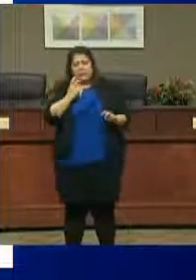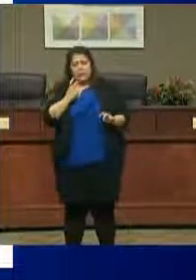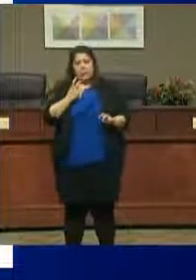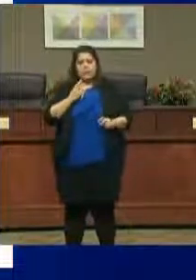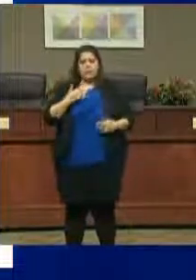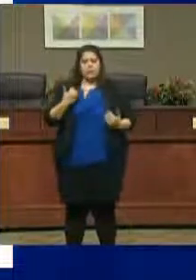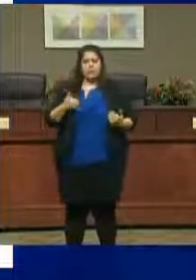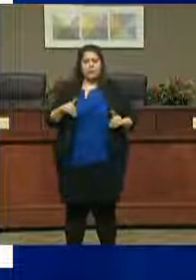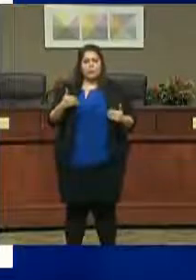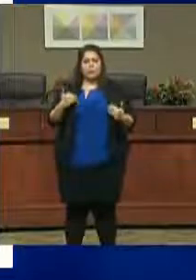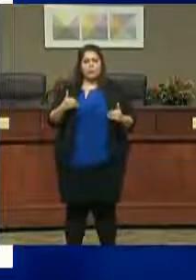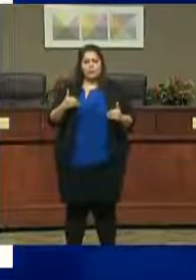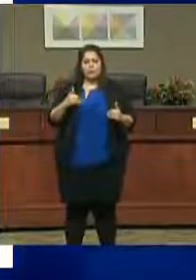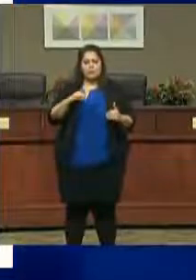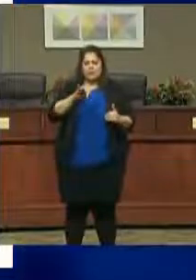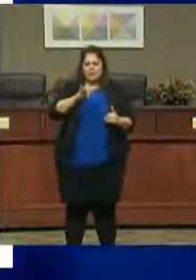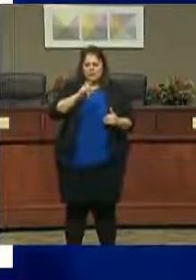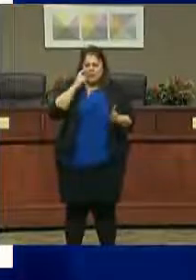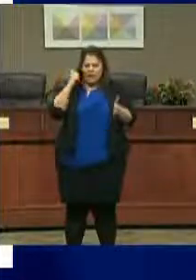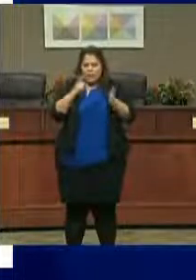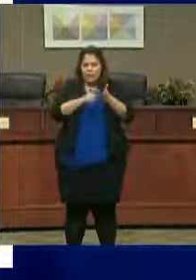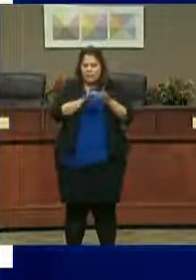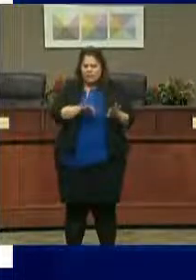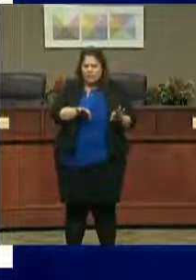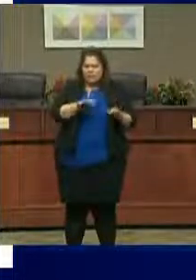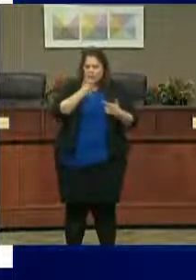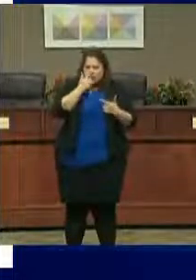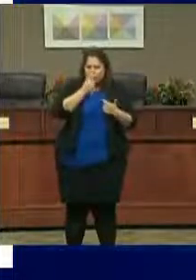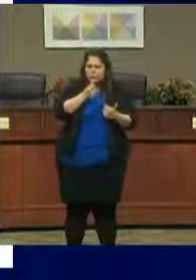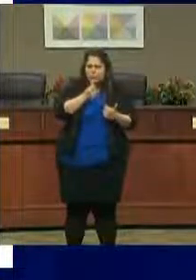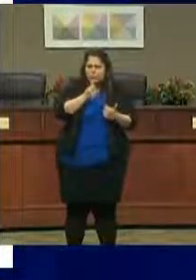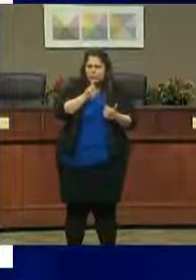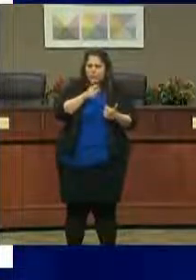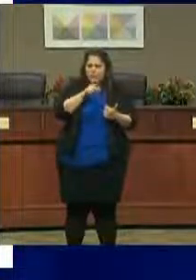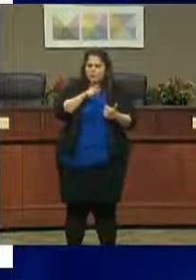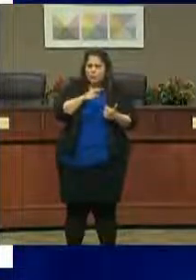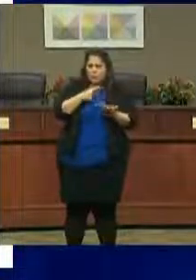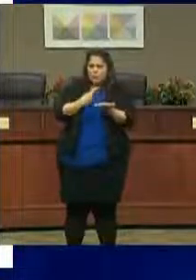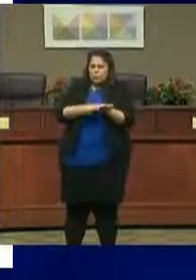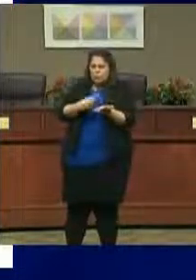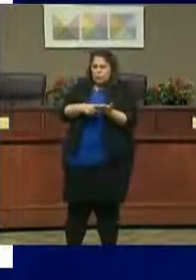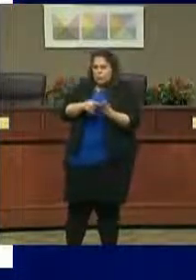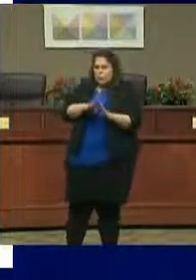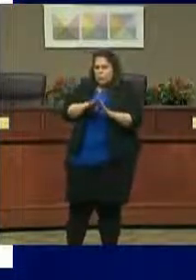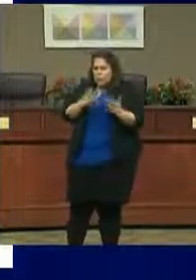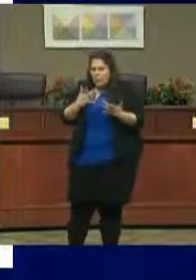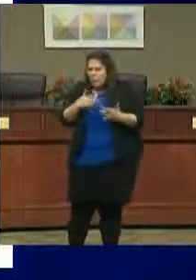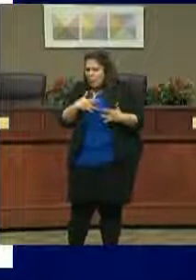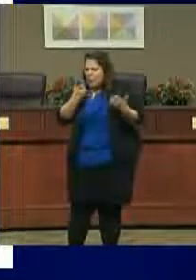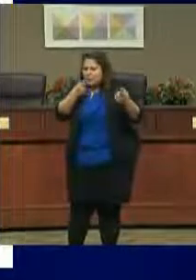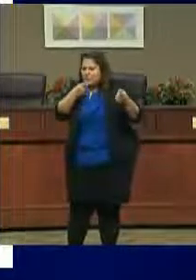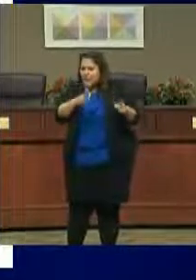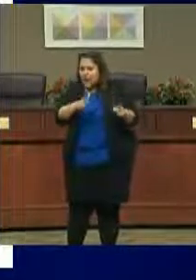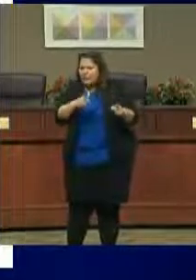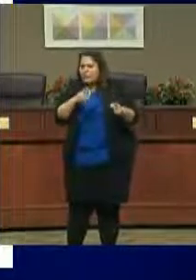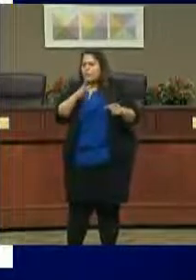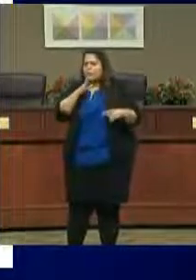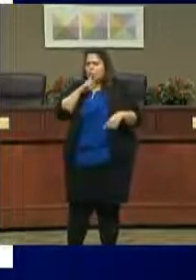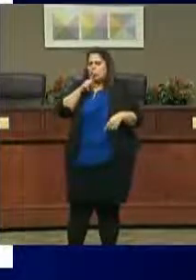observation that we will have to talk to clinicians to see if that's what's happening at the hospital in real time.